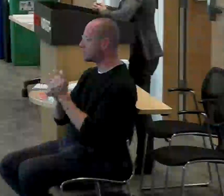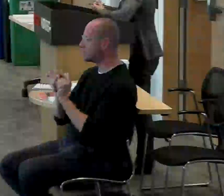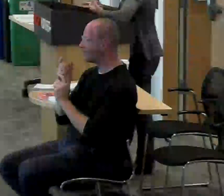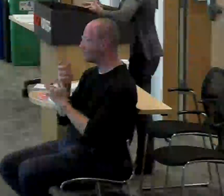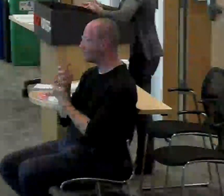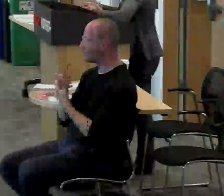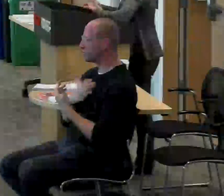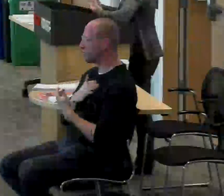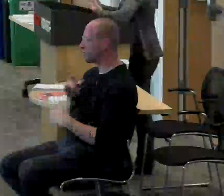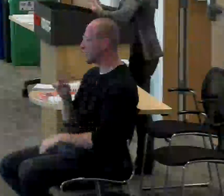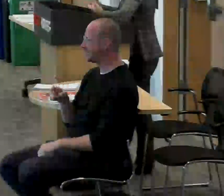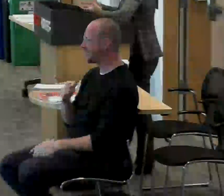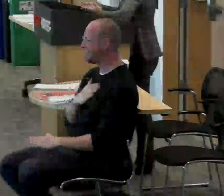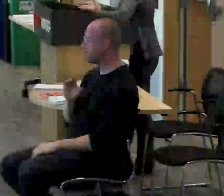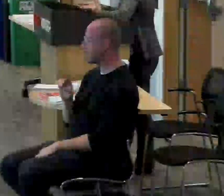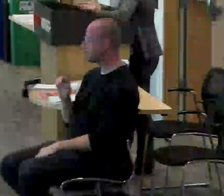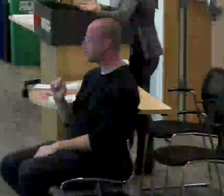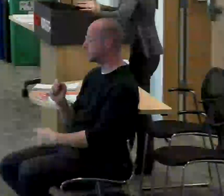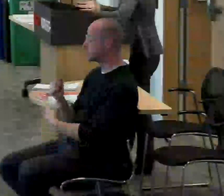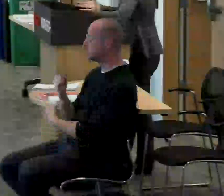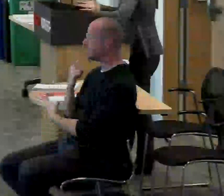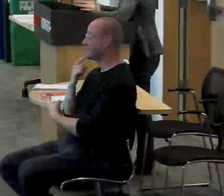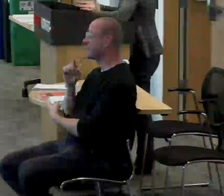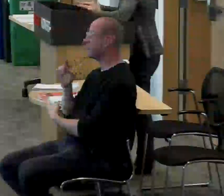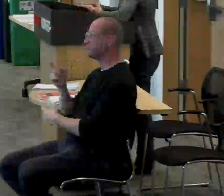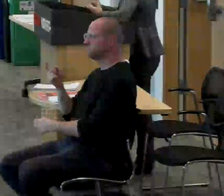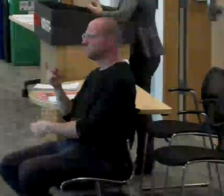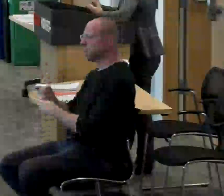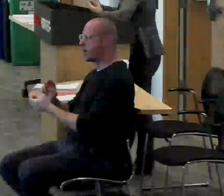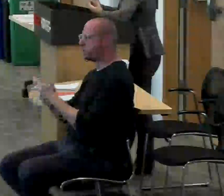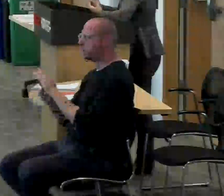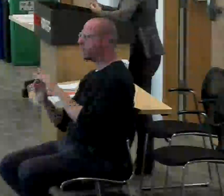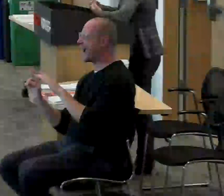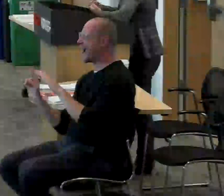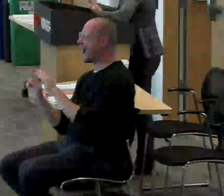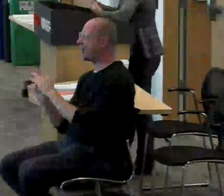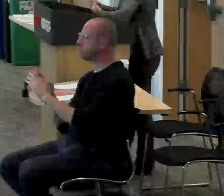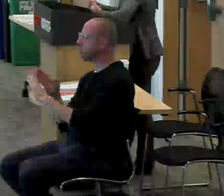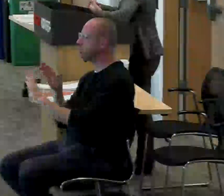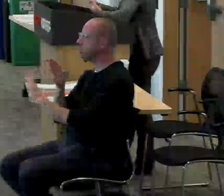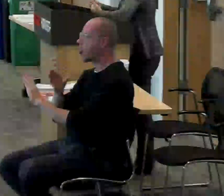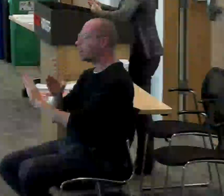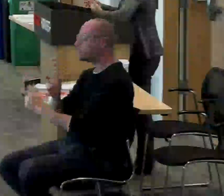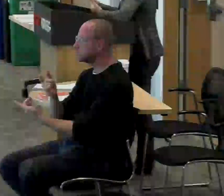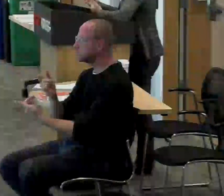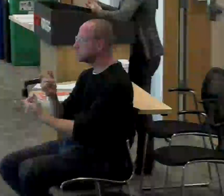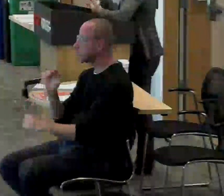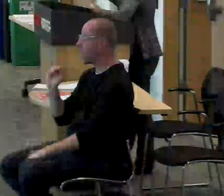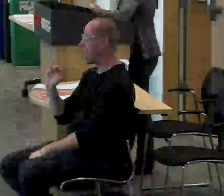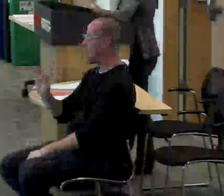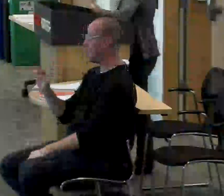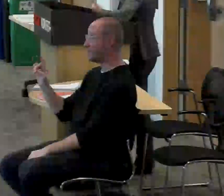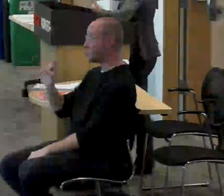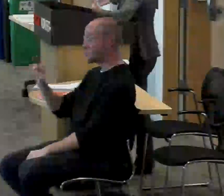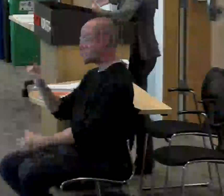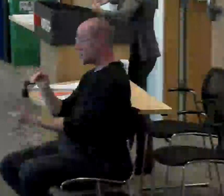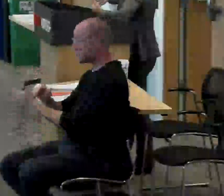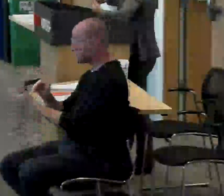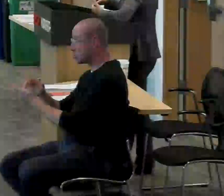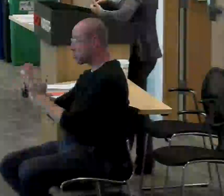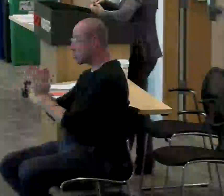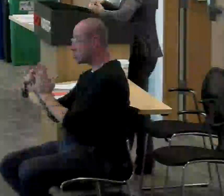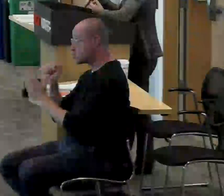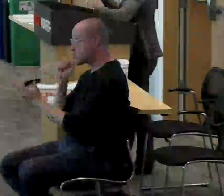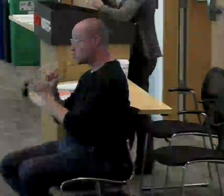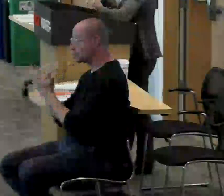know, through some sort of, however you can, that you have progressively gotten to this